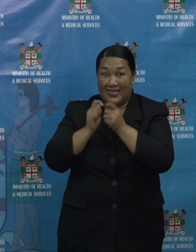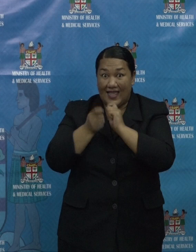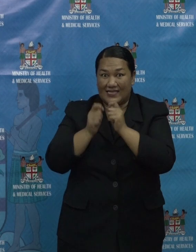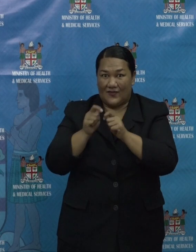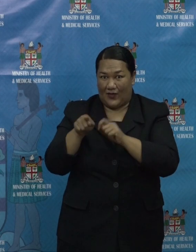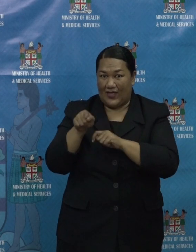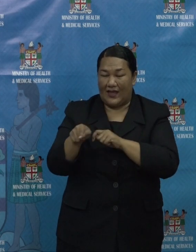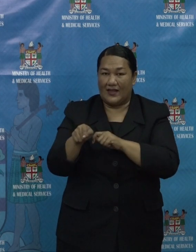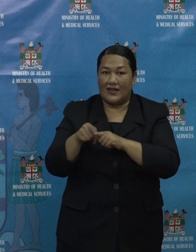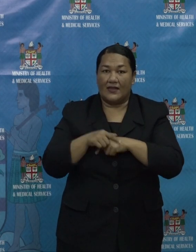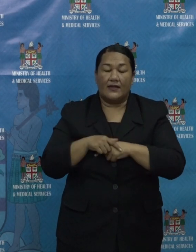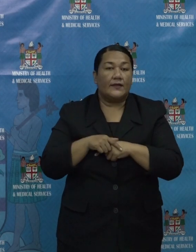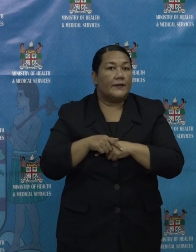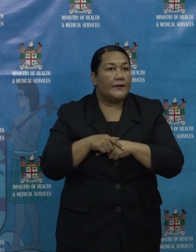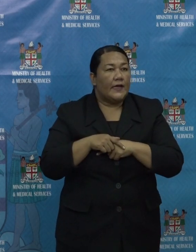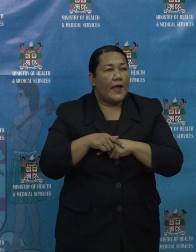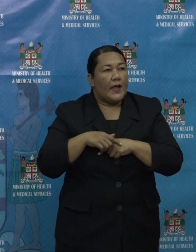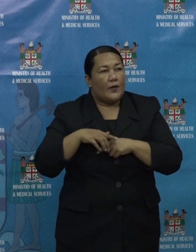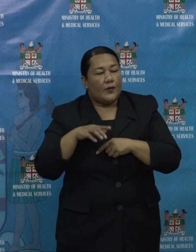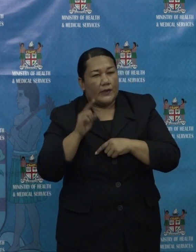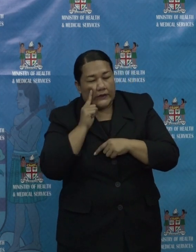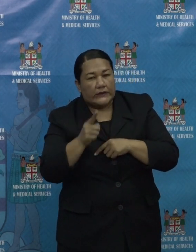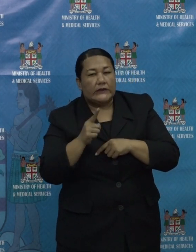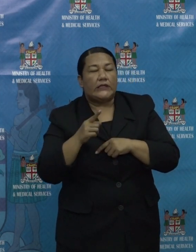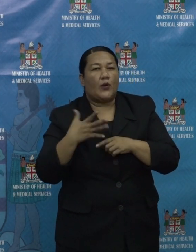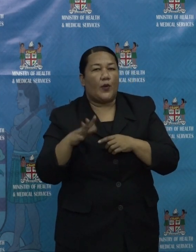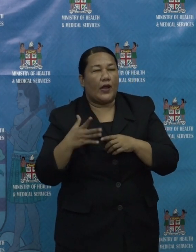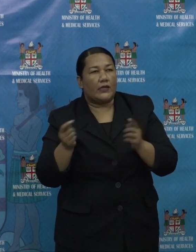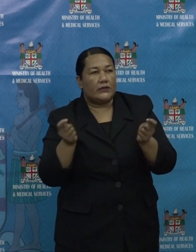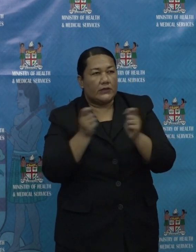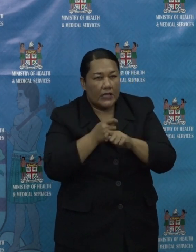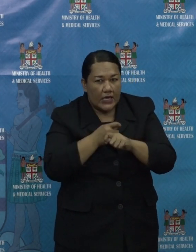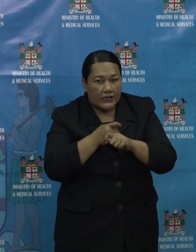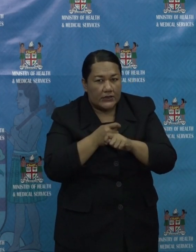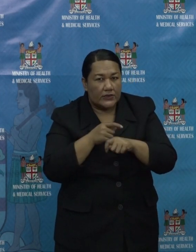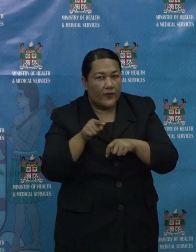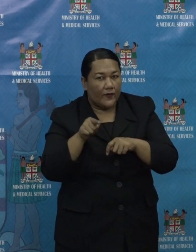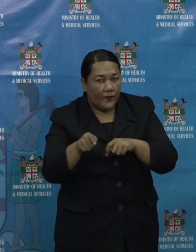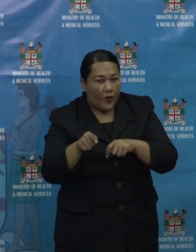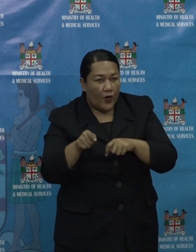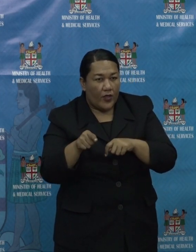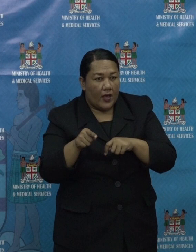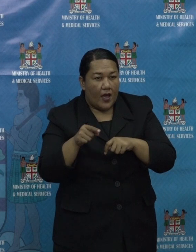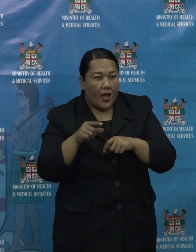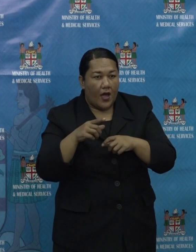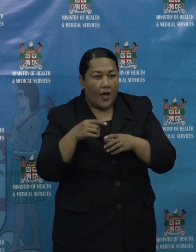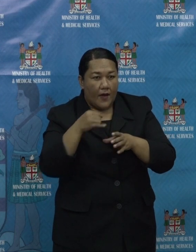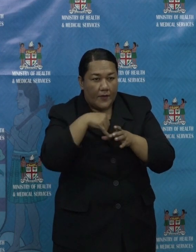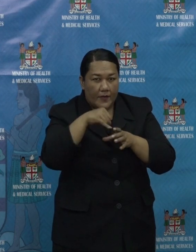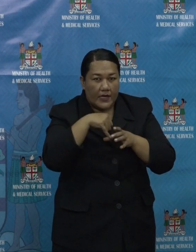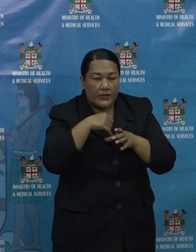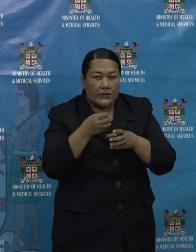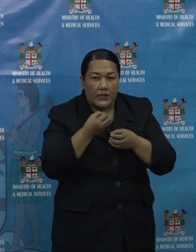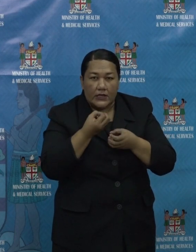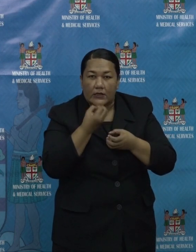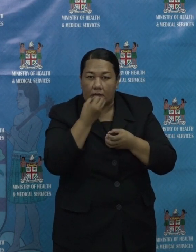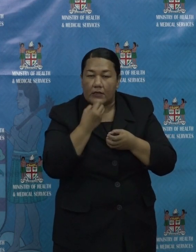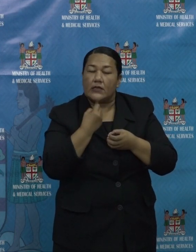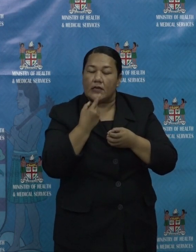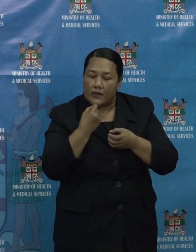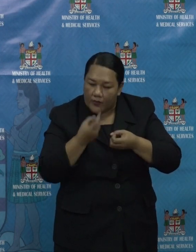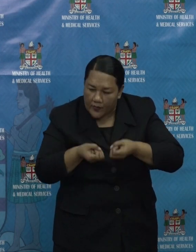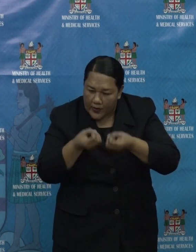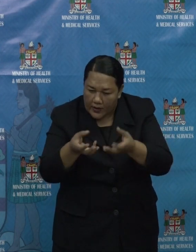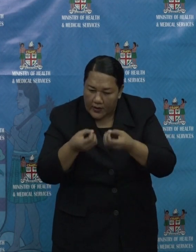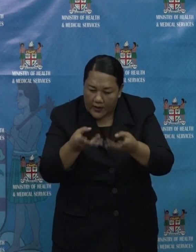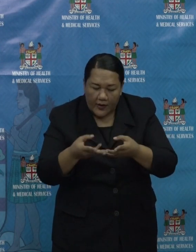whether it would change the treatment that we would give to the patient. So most people infected with COVID-19 will